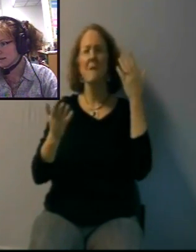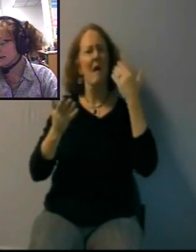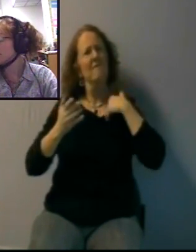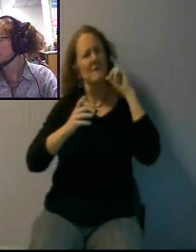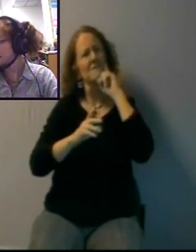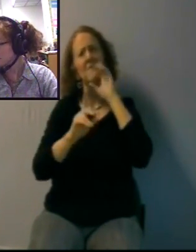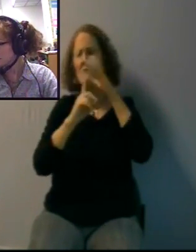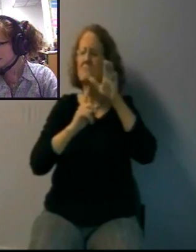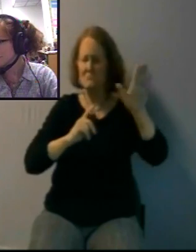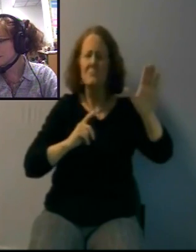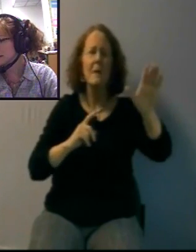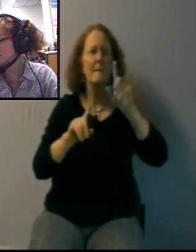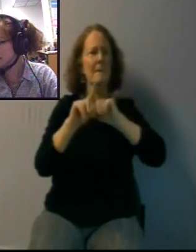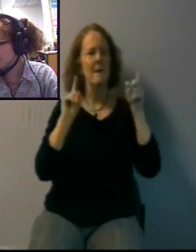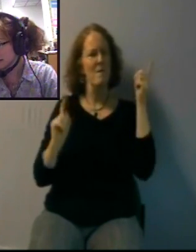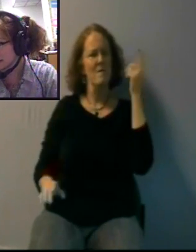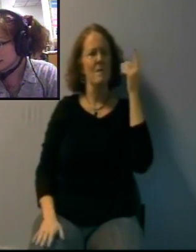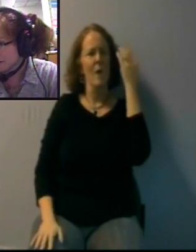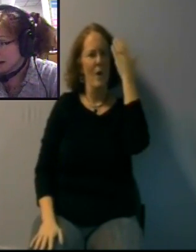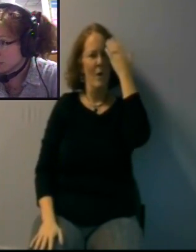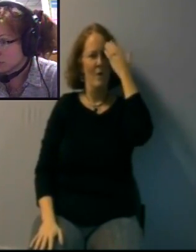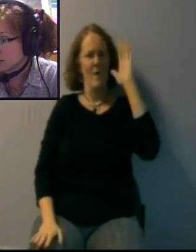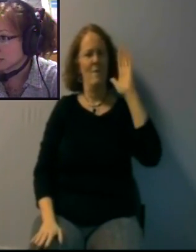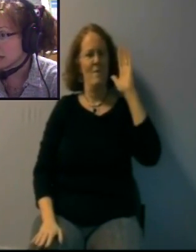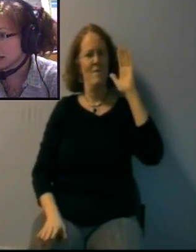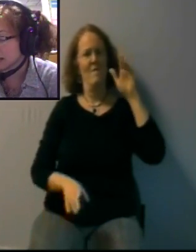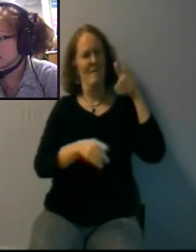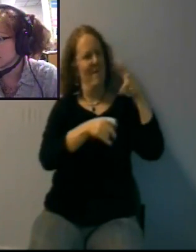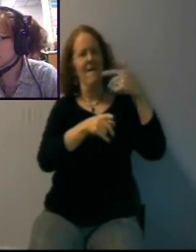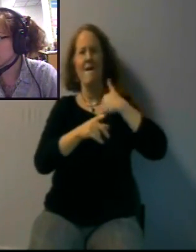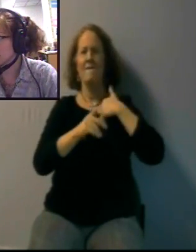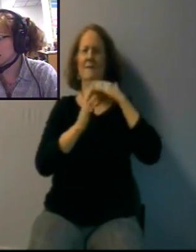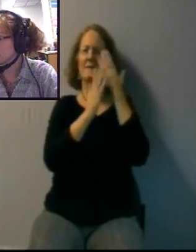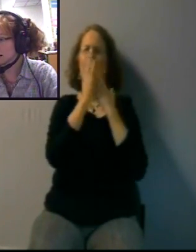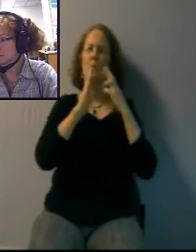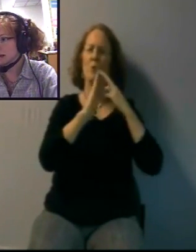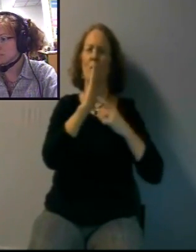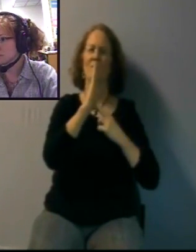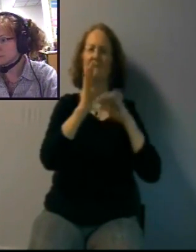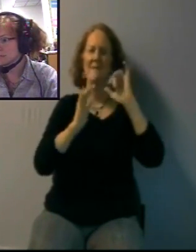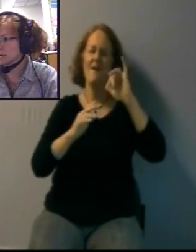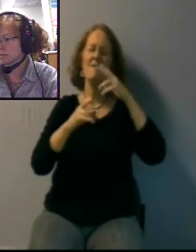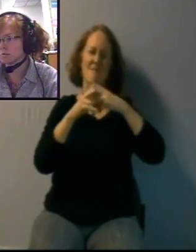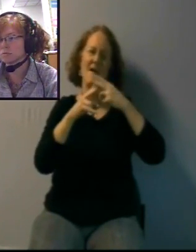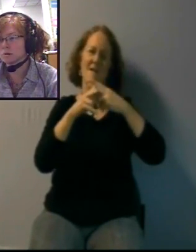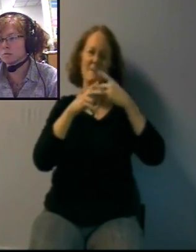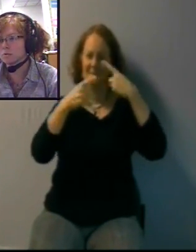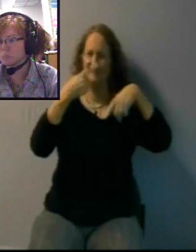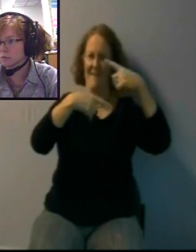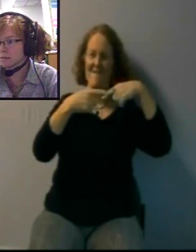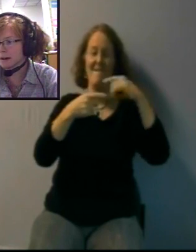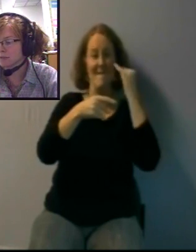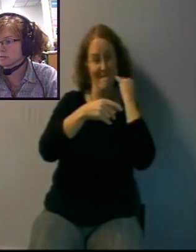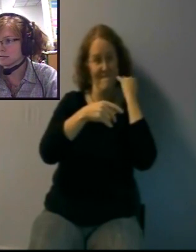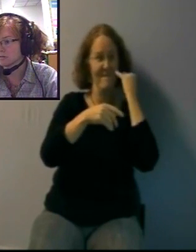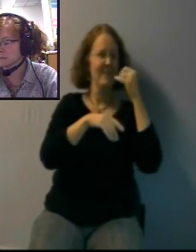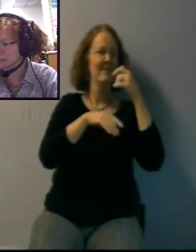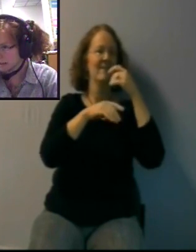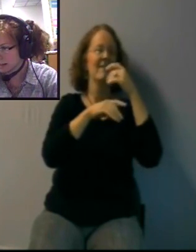Now, I grew up in a predominantly deaf household, and a lot of times people don't know the rules about sign